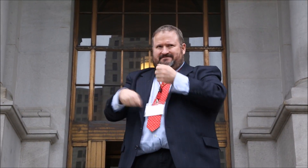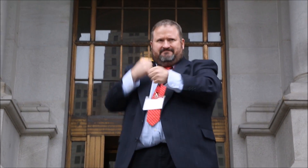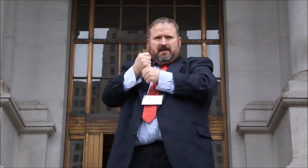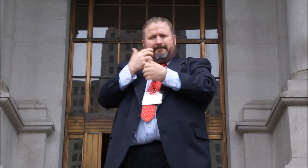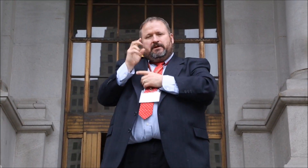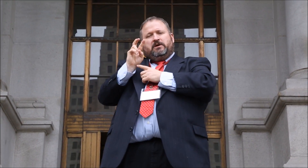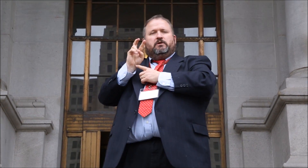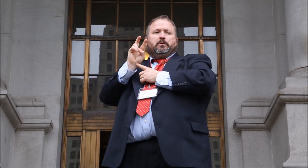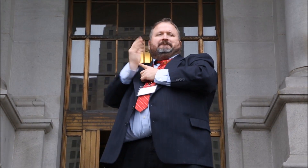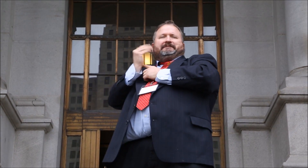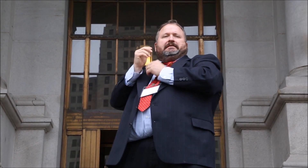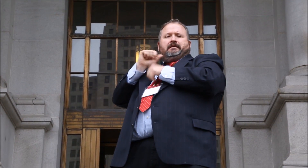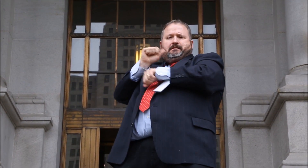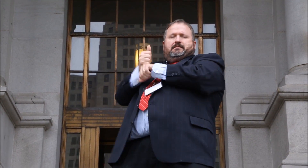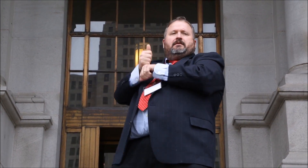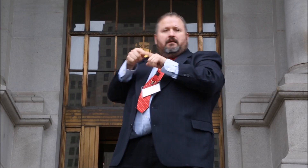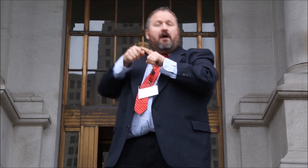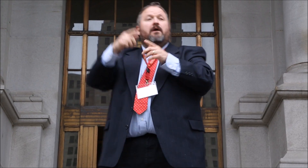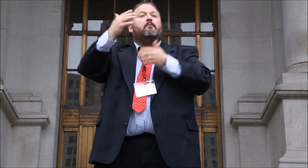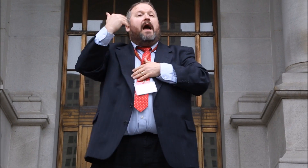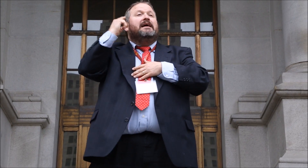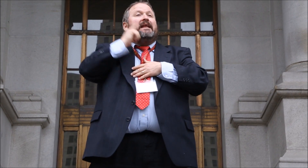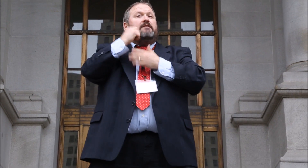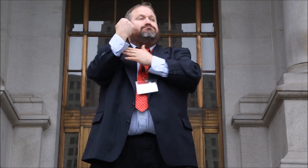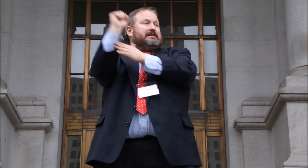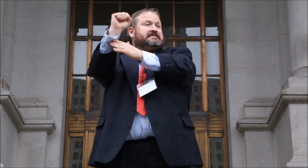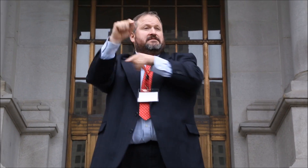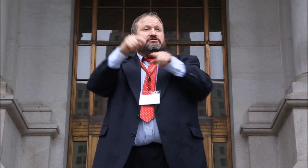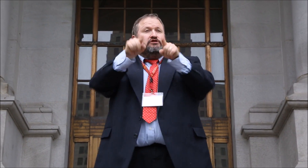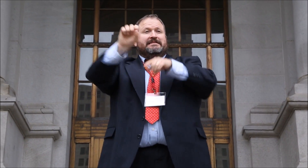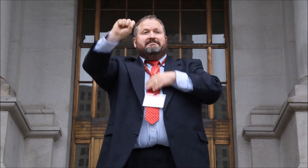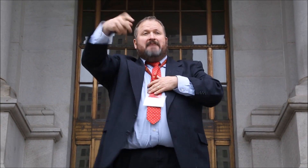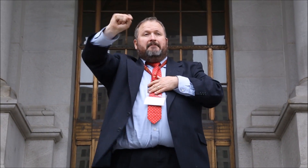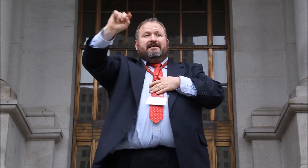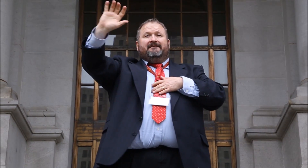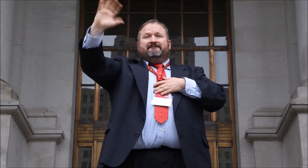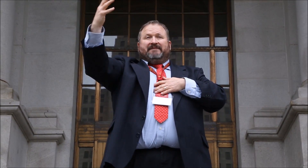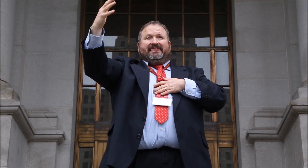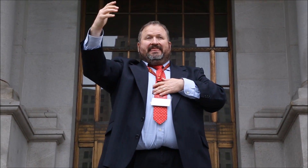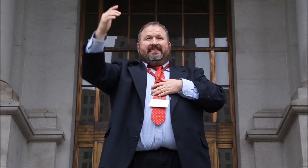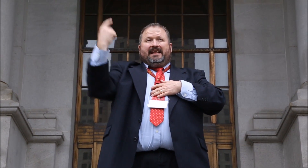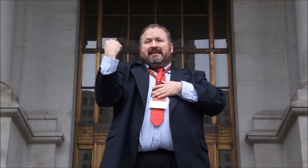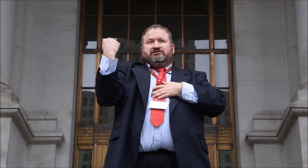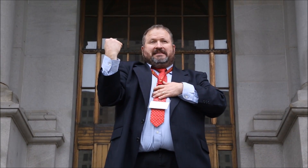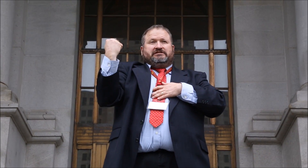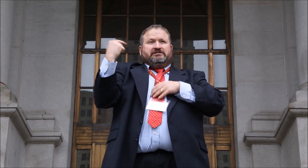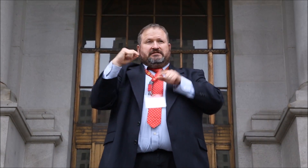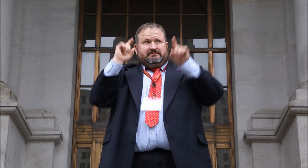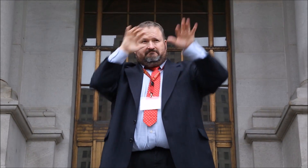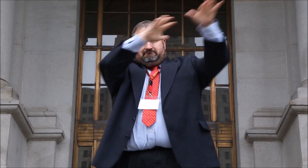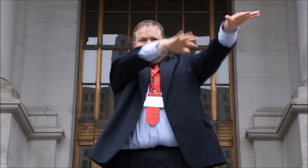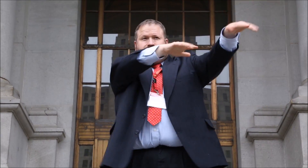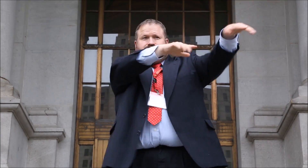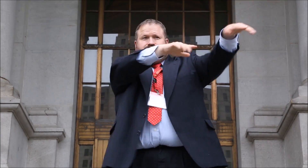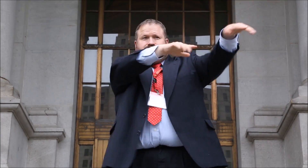Conway from PR. We've worked very hard teamwork with Rob Pawnee from New York, Rochester. And the